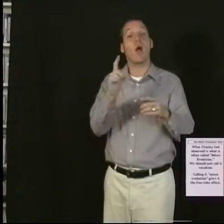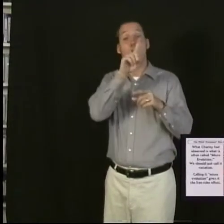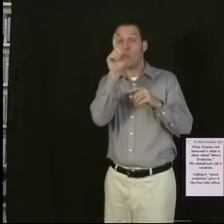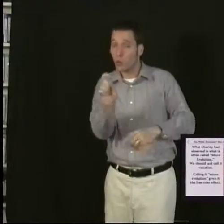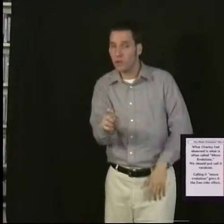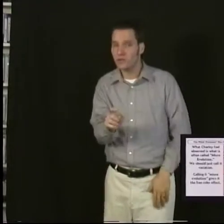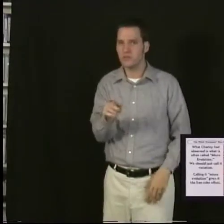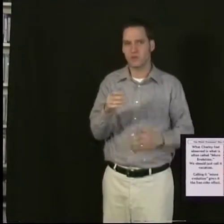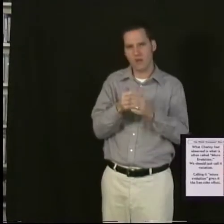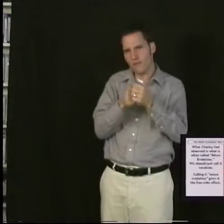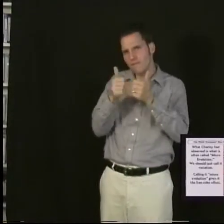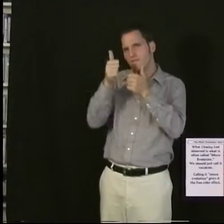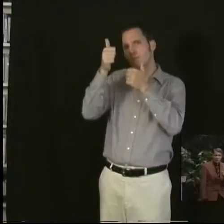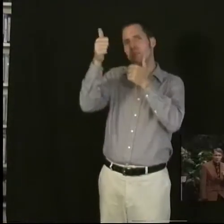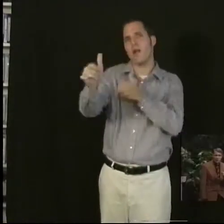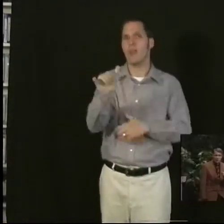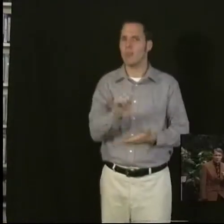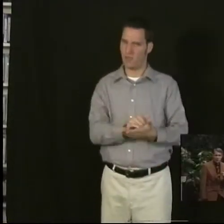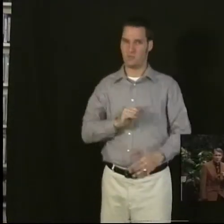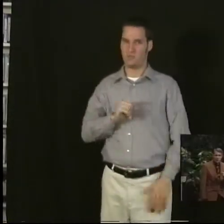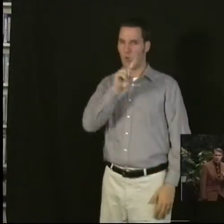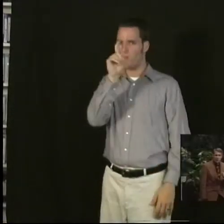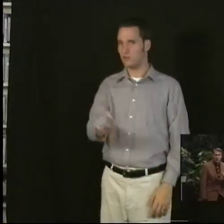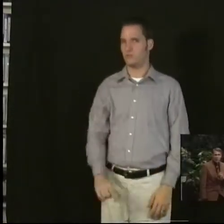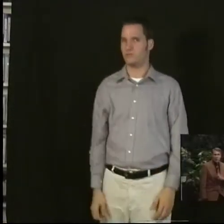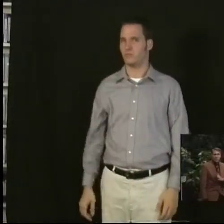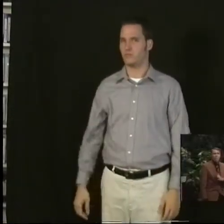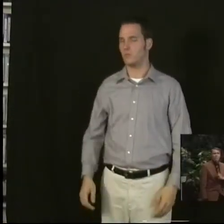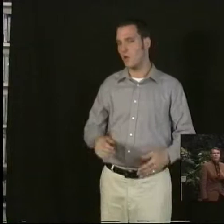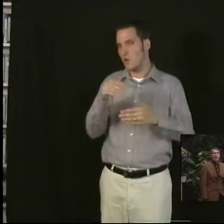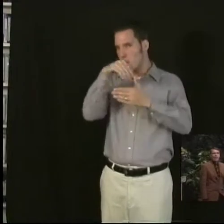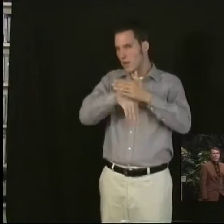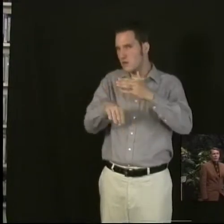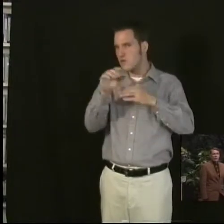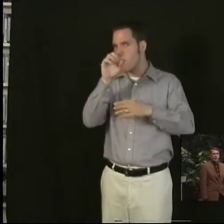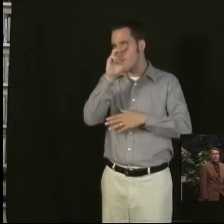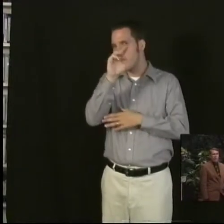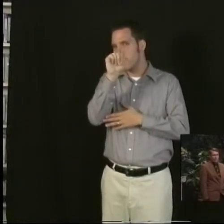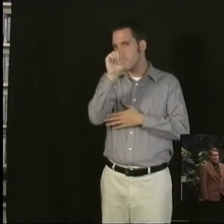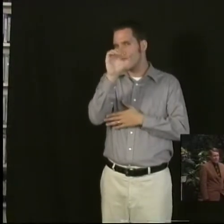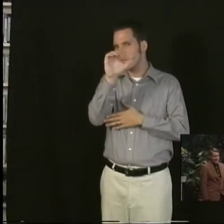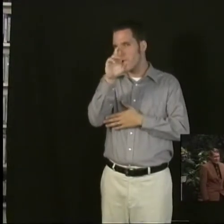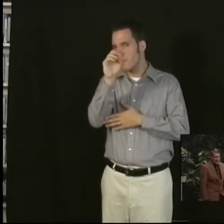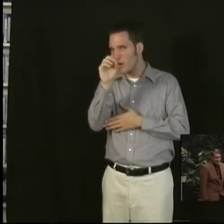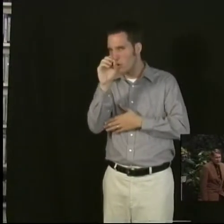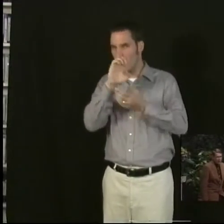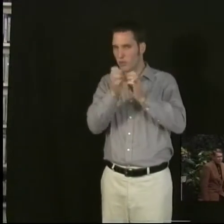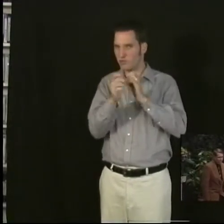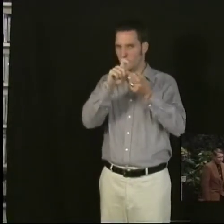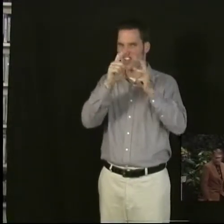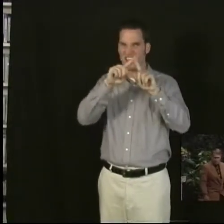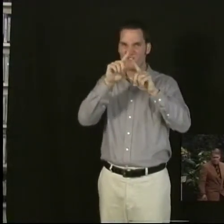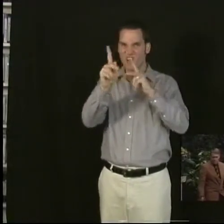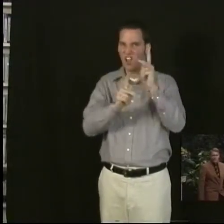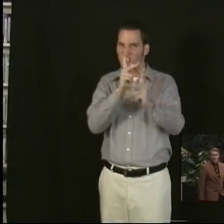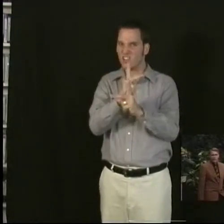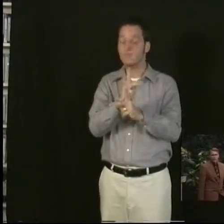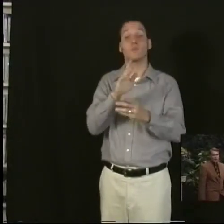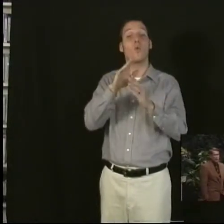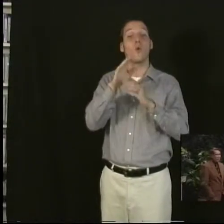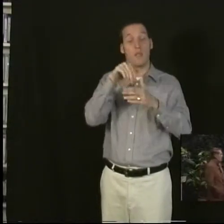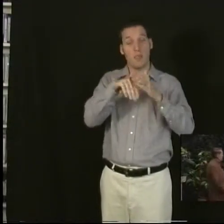is, does it go any farther than that? Does it go into what we call macroevolution, where it changed to a different kind? Walt Brown, in his book In